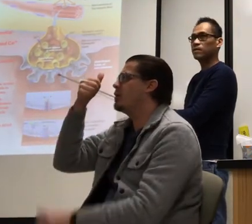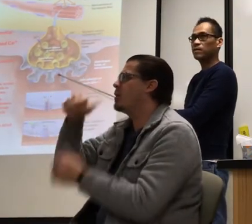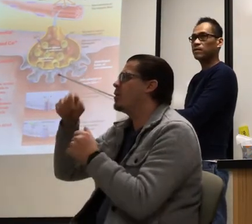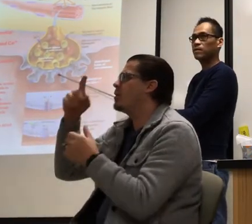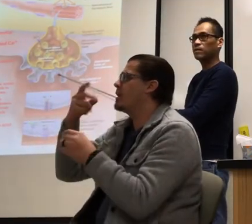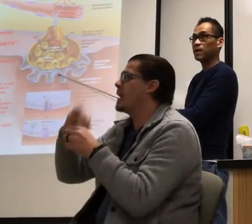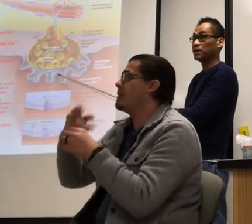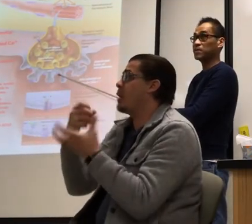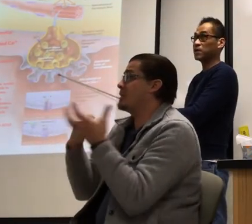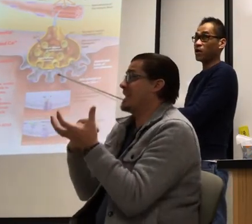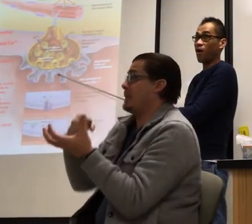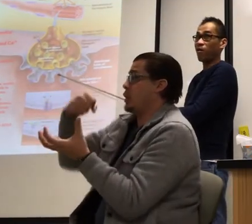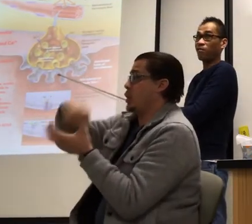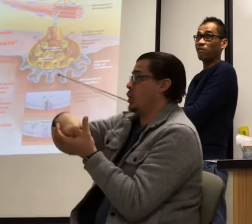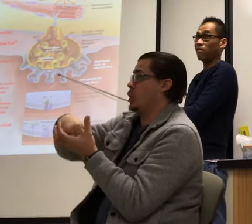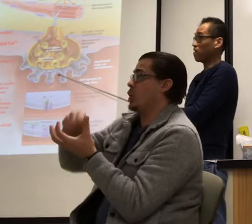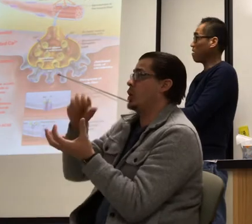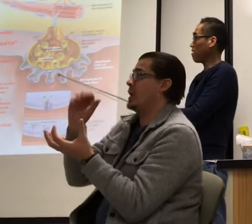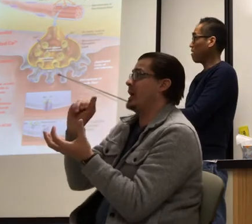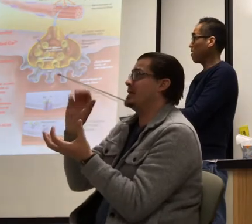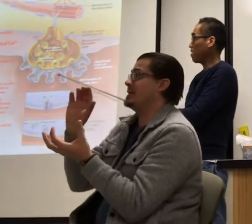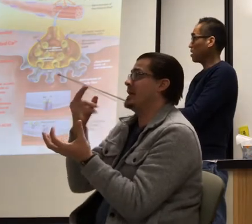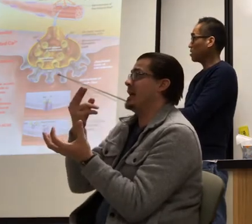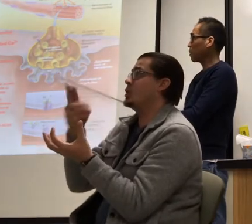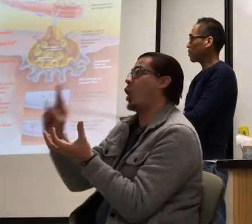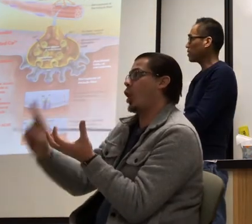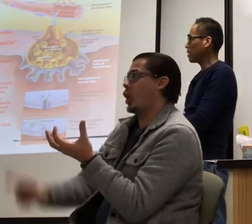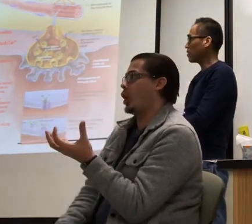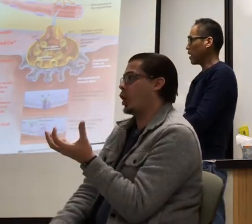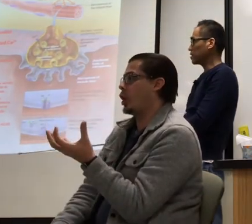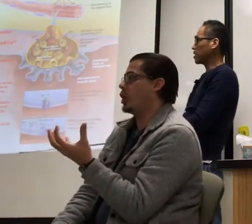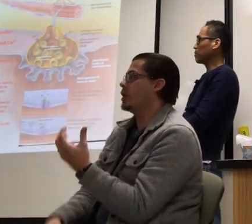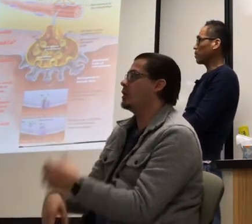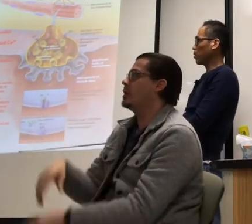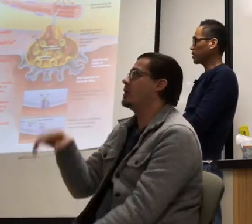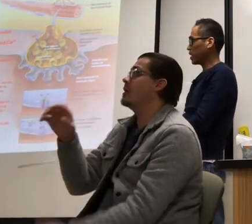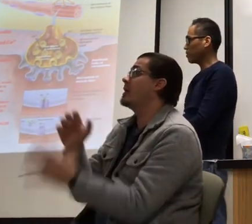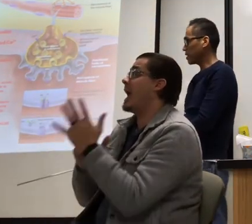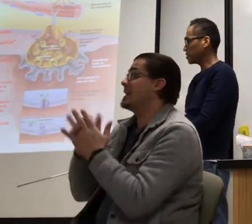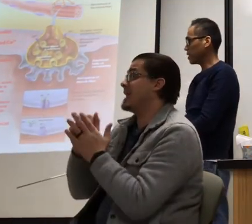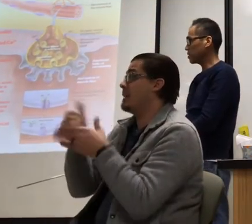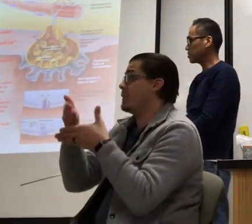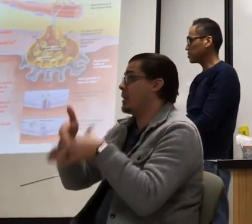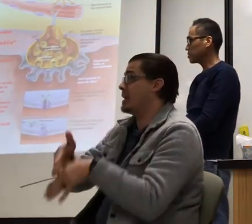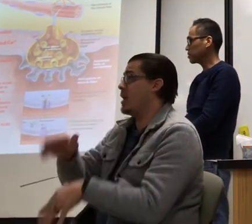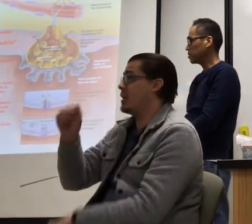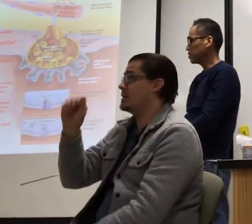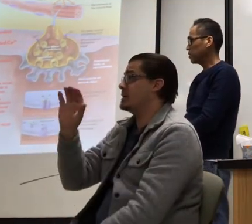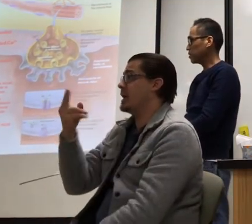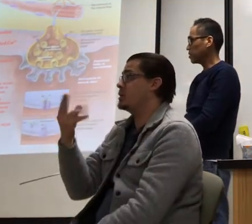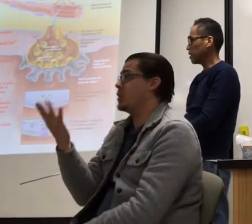it ACHR. Remember the name of the enzyme that breaks down ACH?